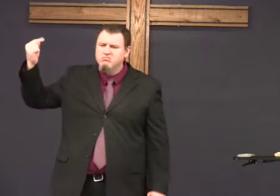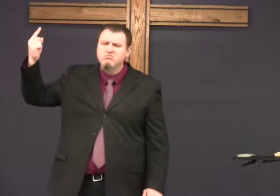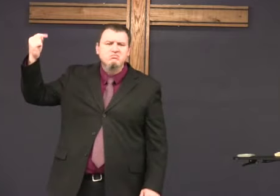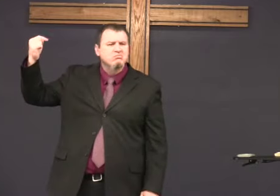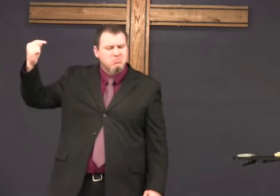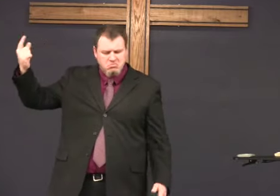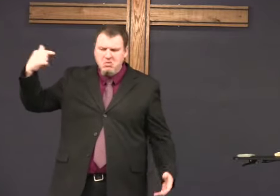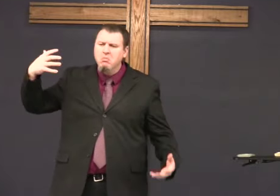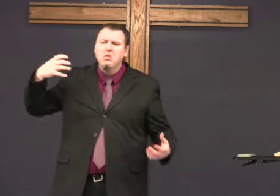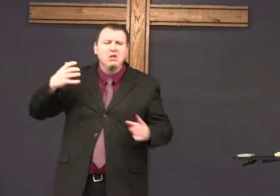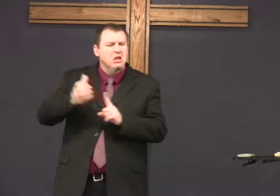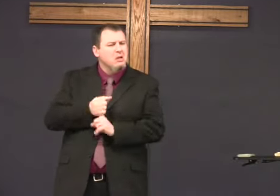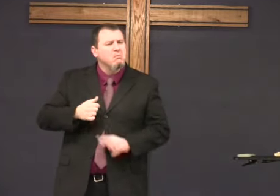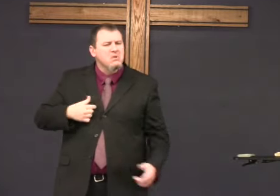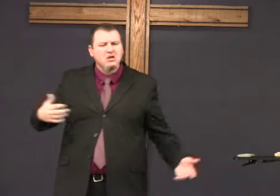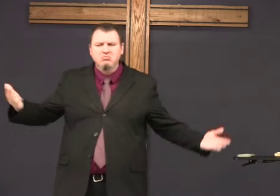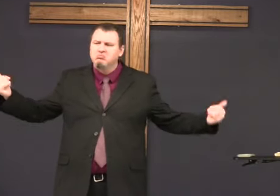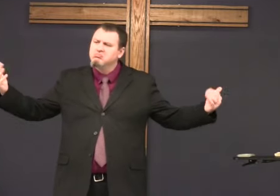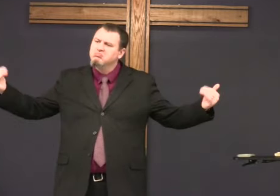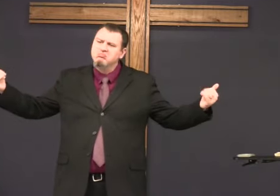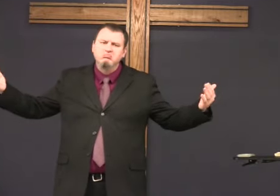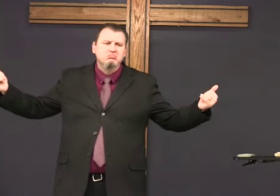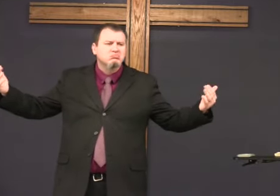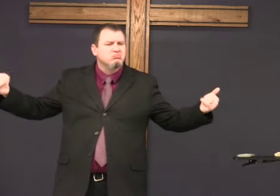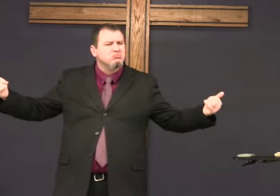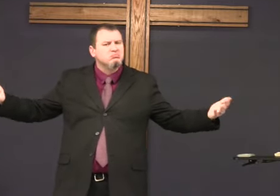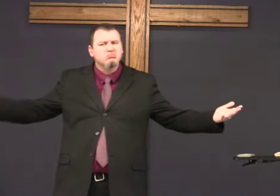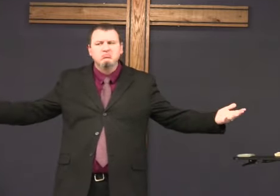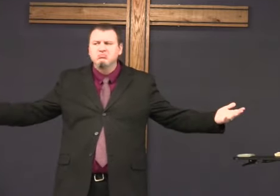If they want me, they can come and get me.